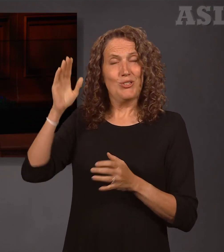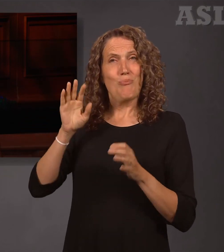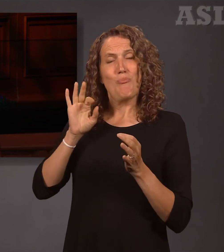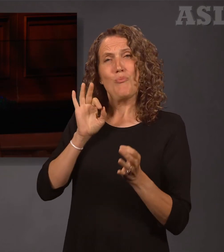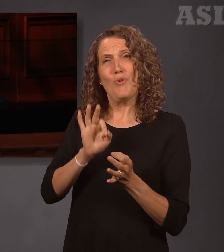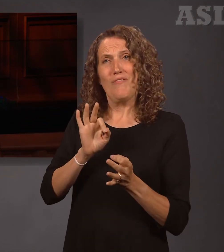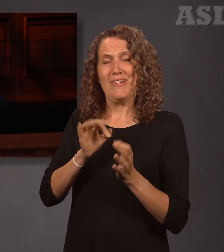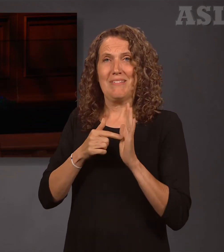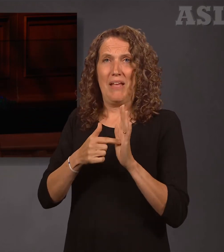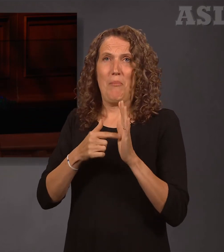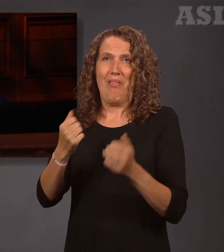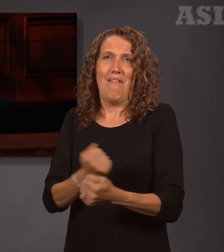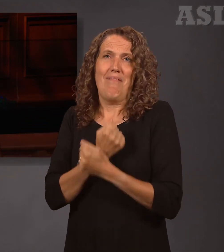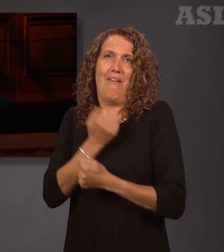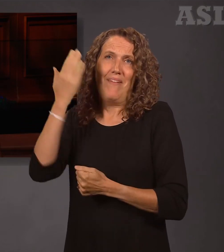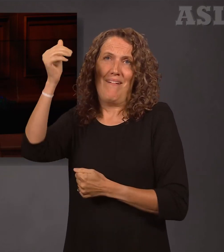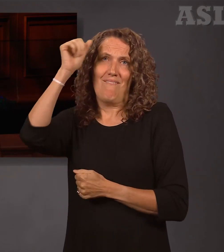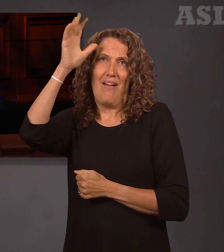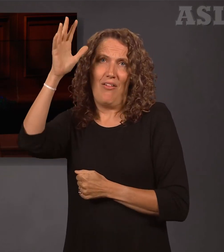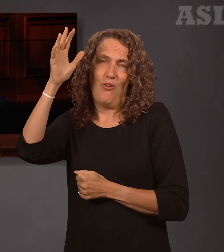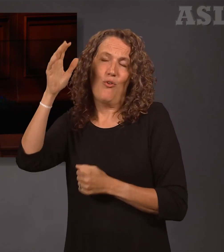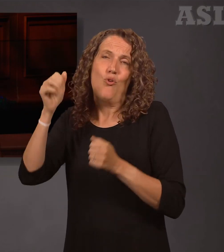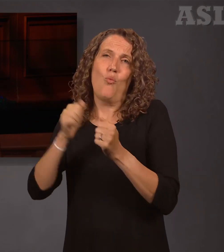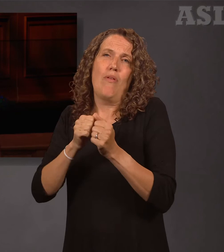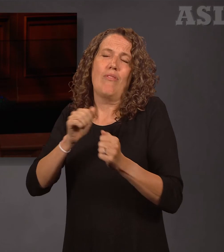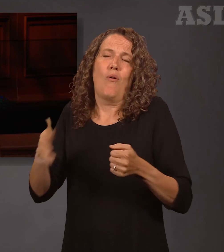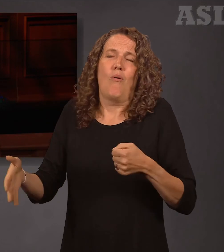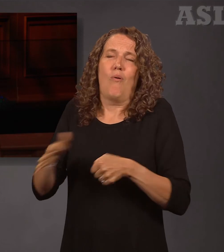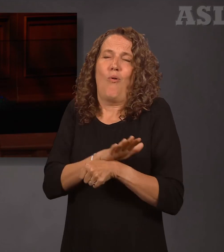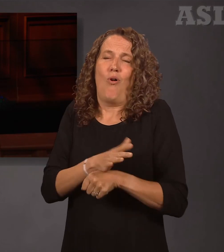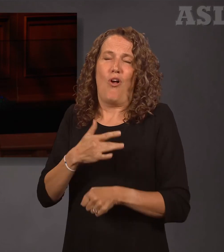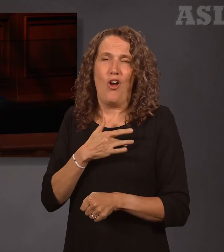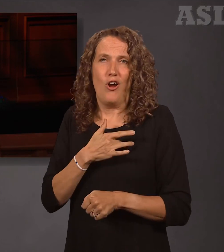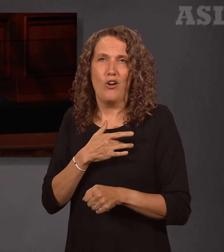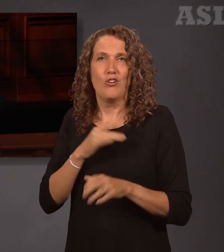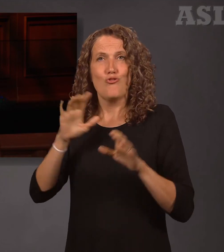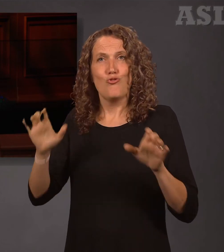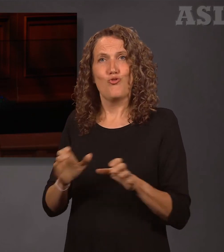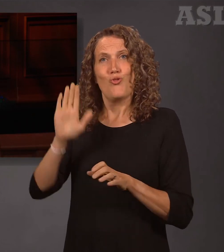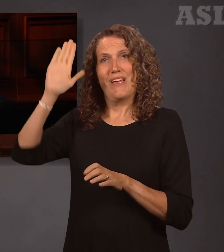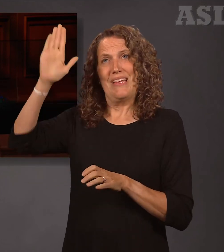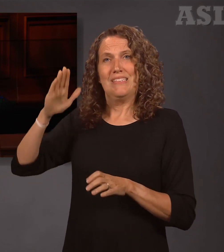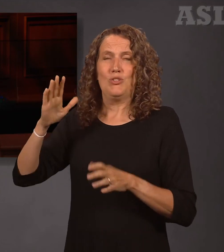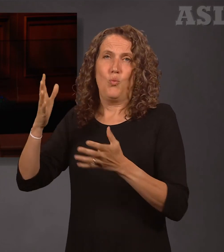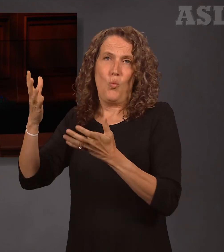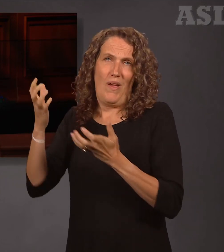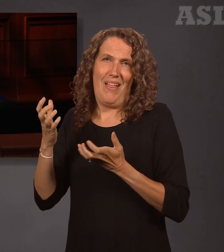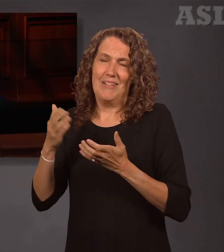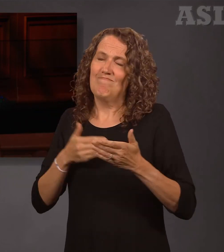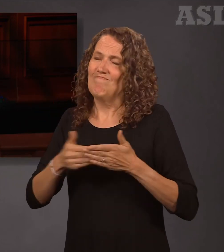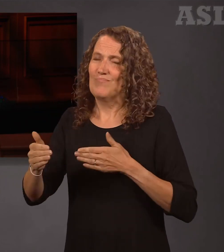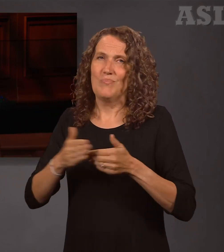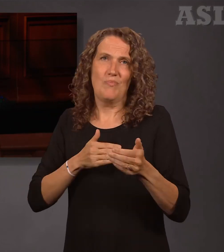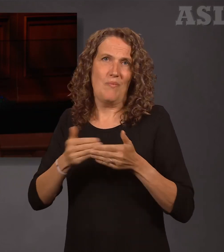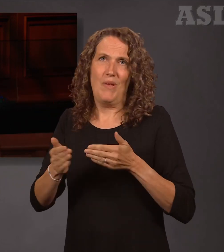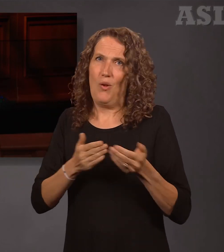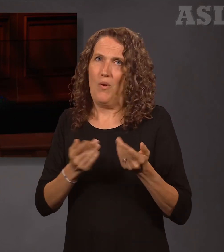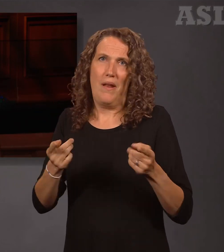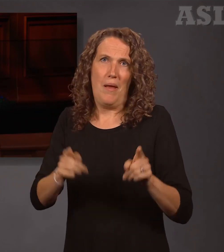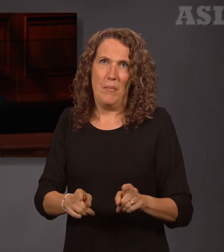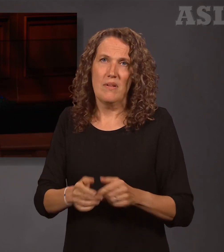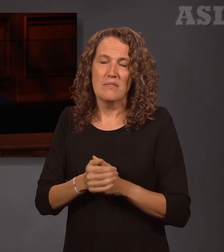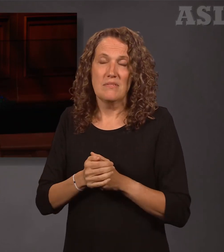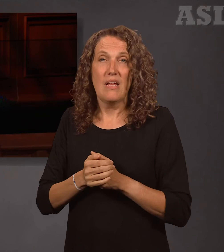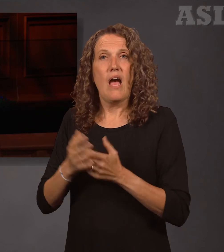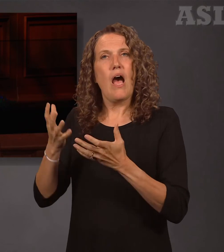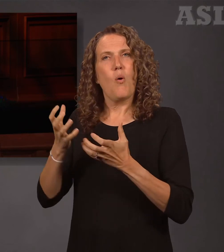loving our father with all his heart of doing his will regardless of the cost I want